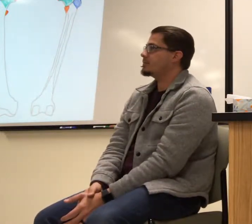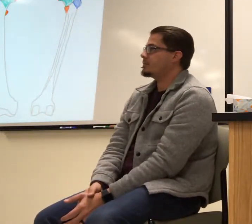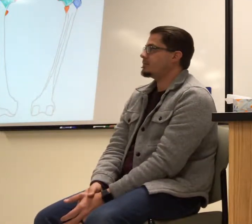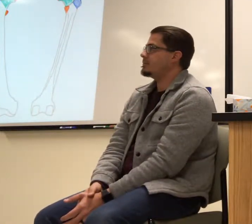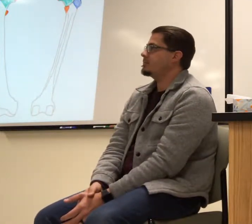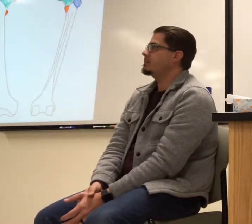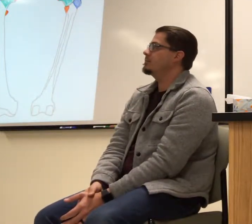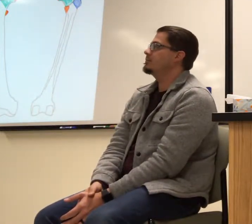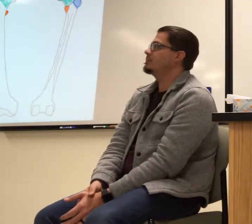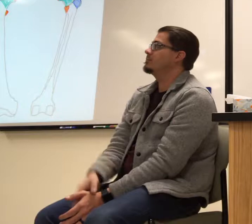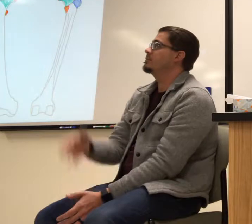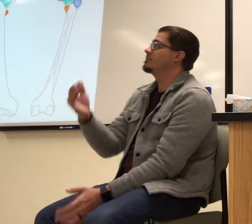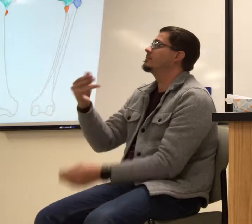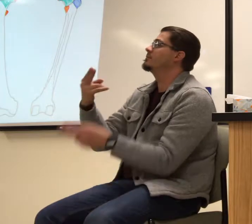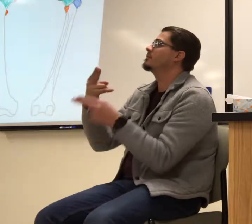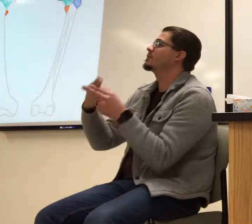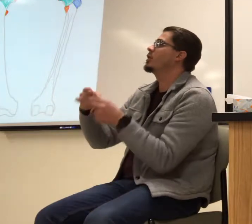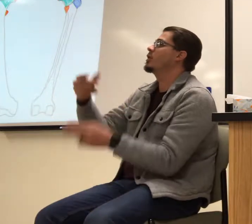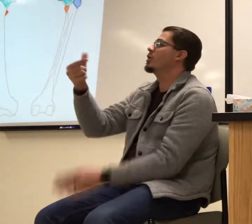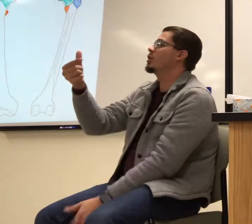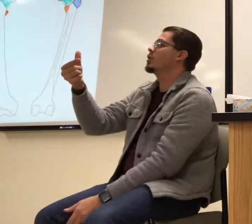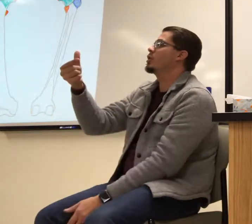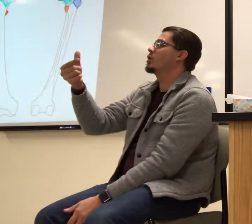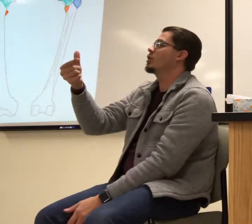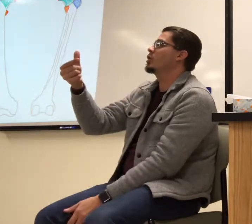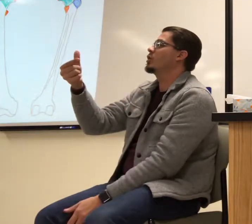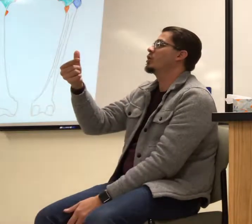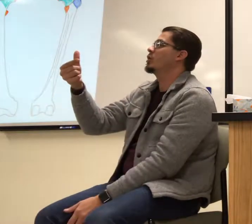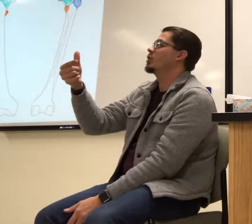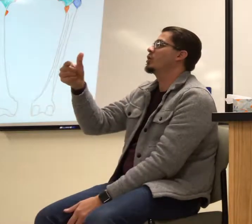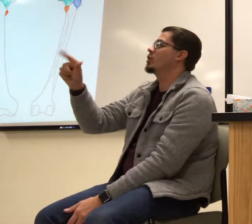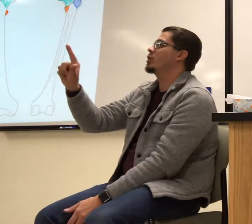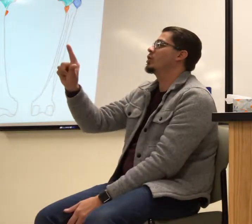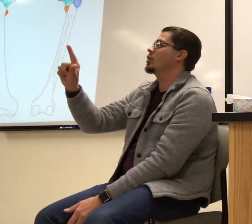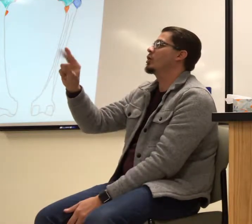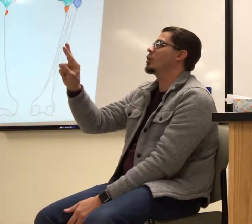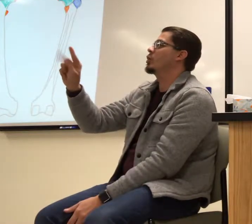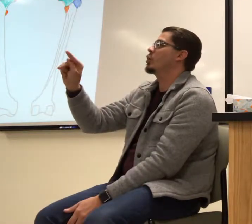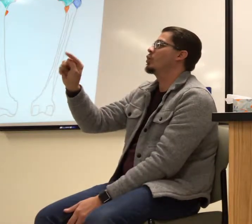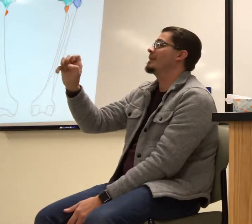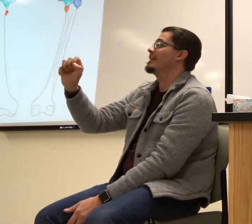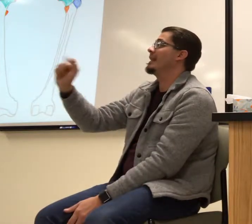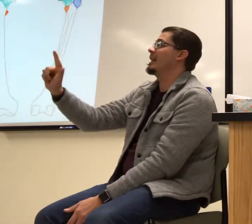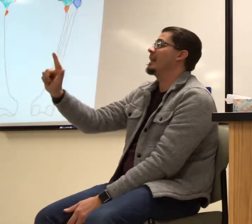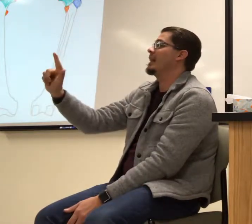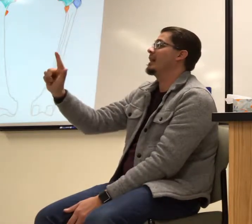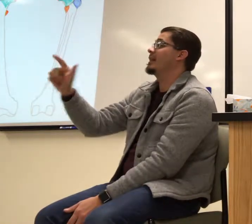Well, it's called gluteal. Do you think it's going to be anterior or posterior? Posterior.